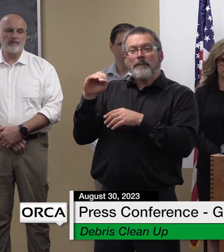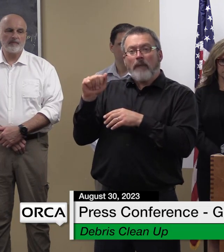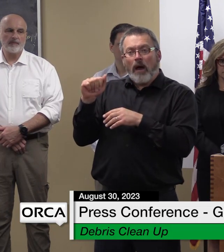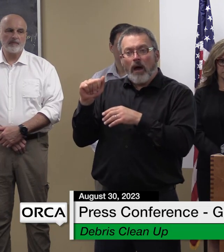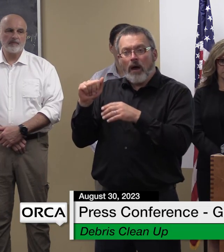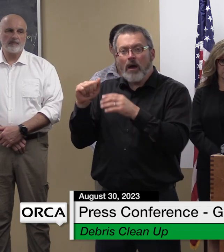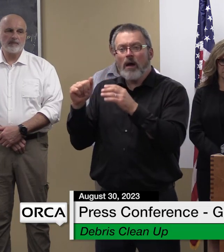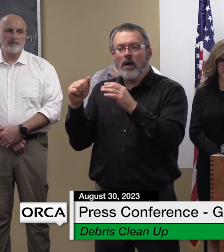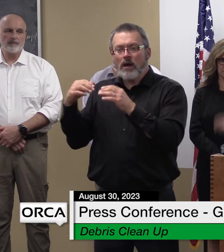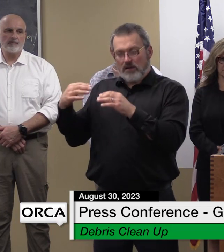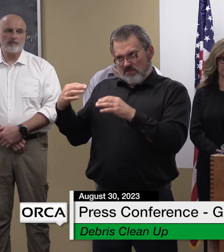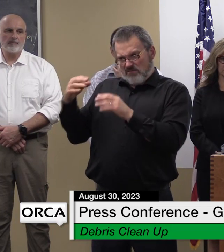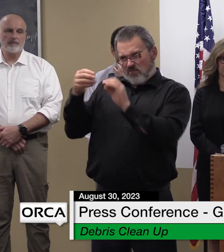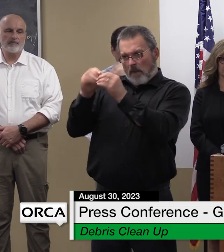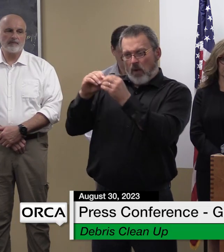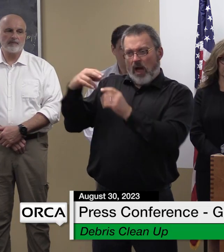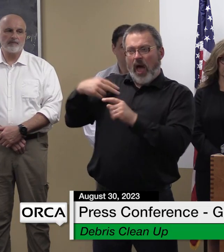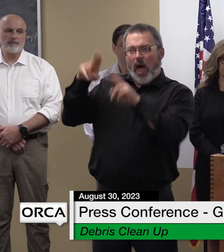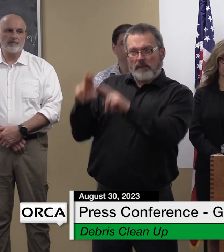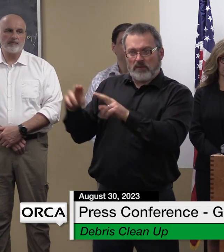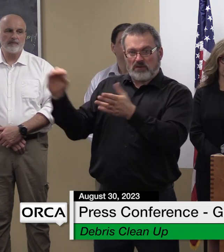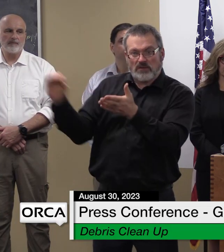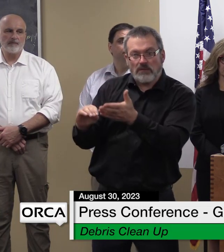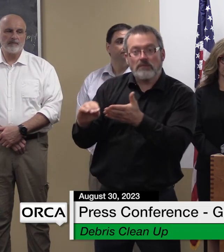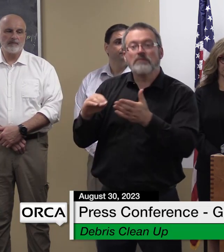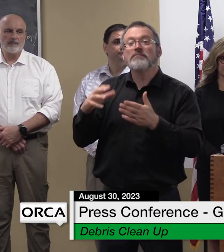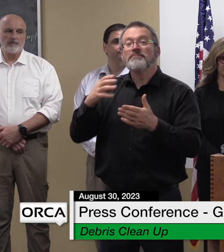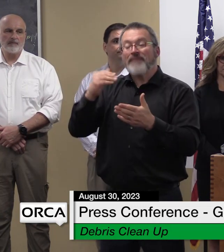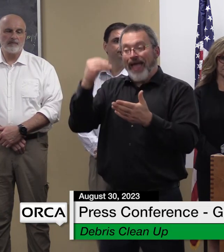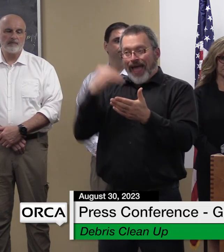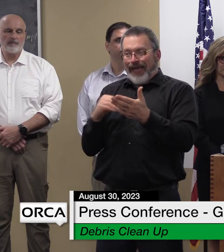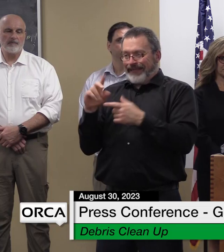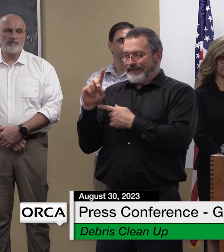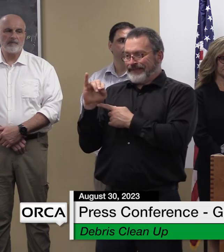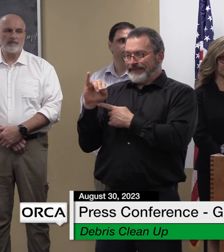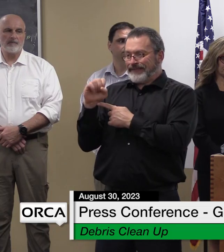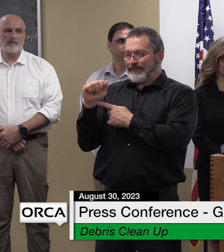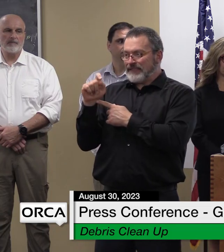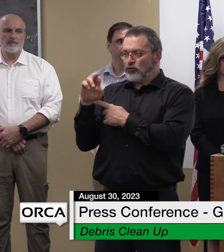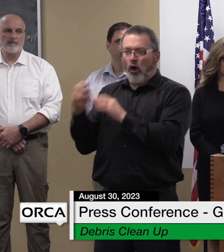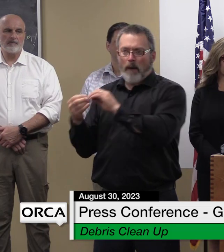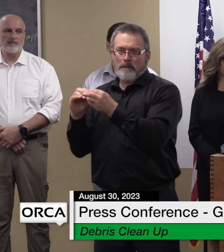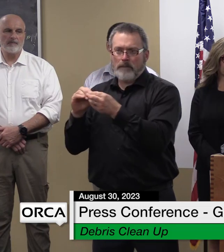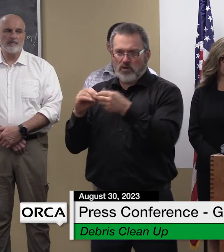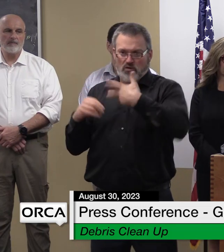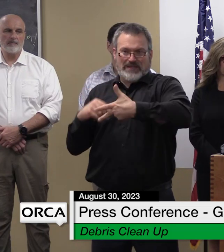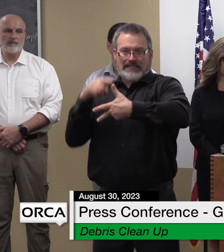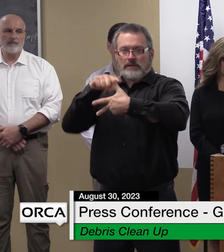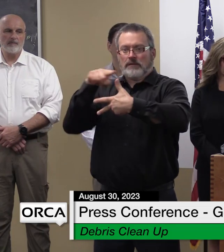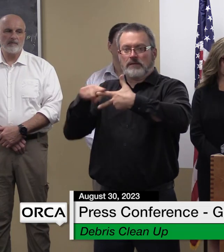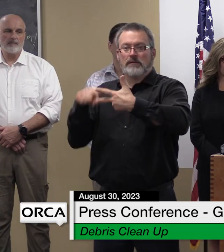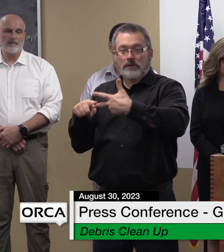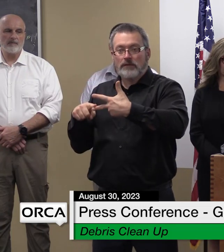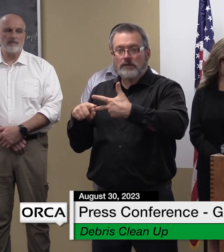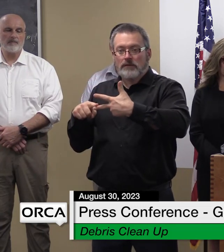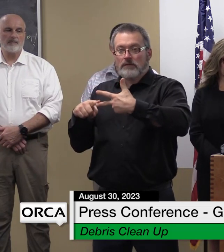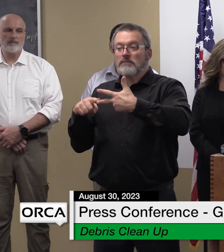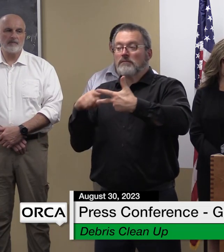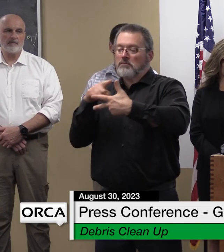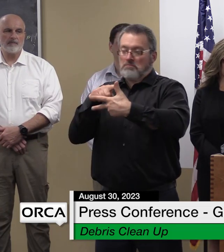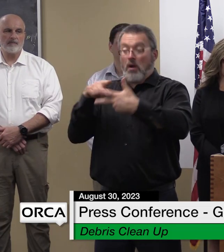the address of the pre-disaster residence that was impacted, and then their current phone number and current